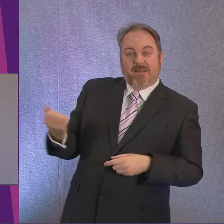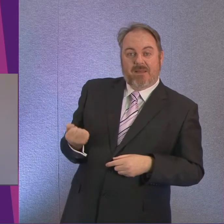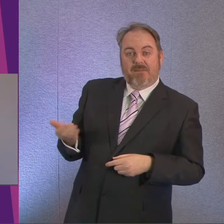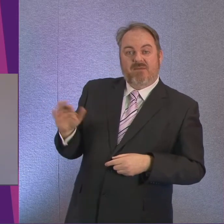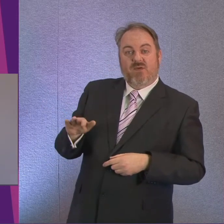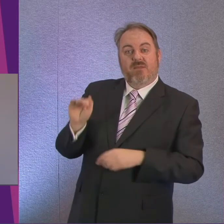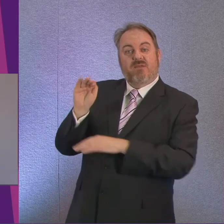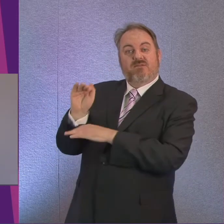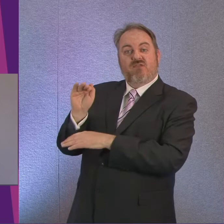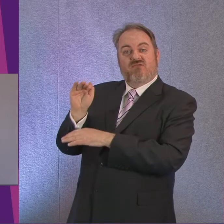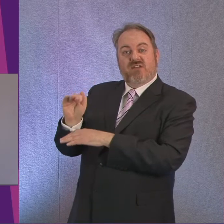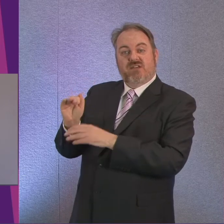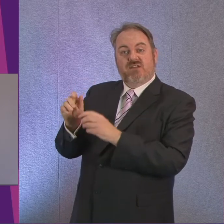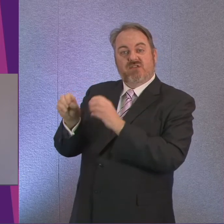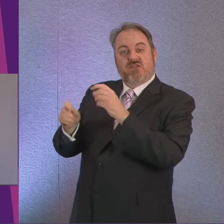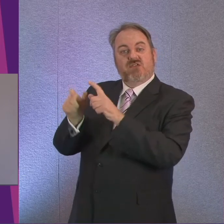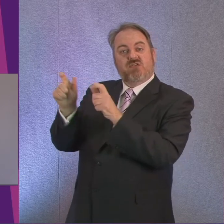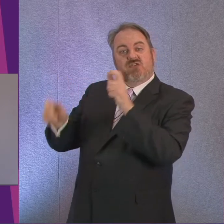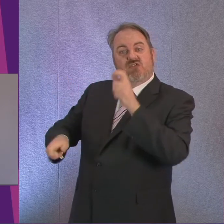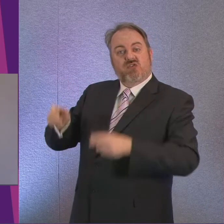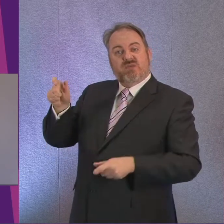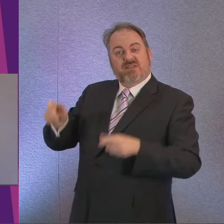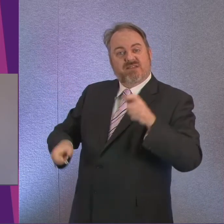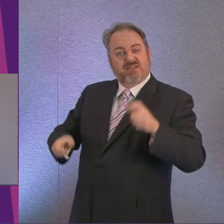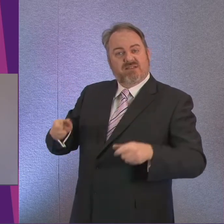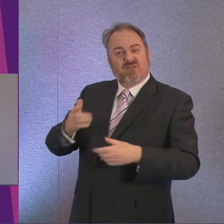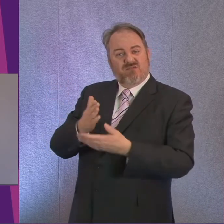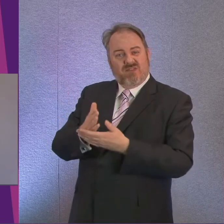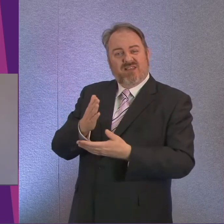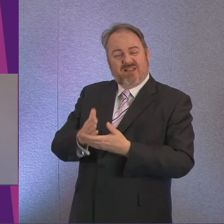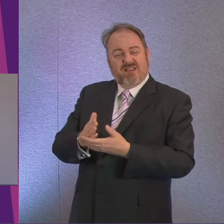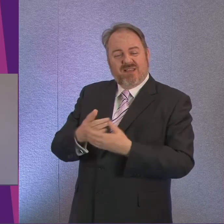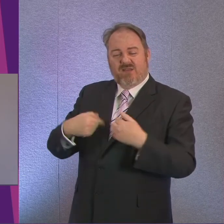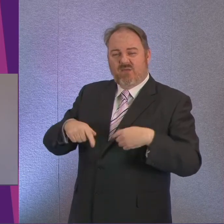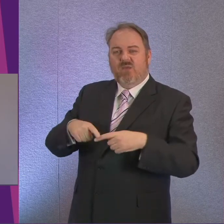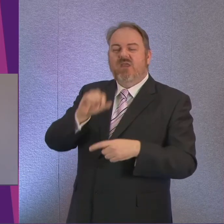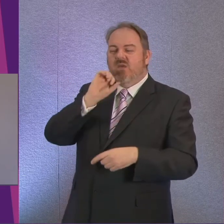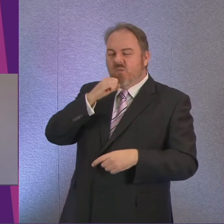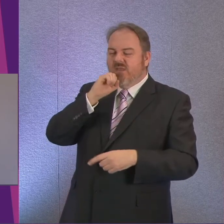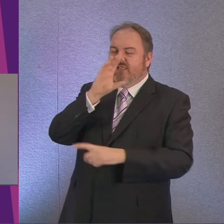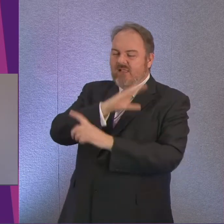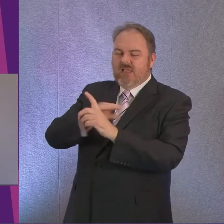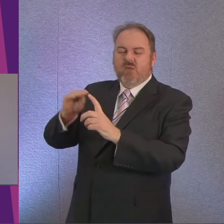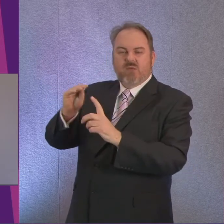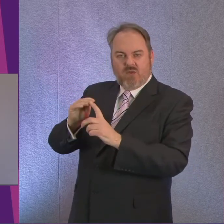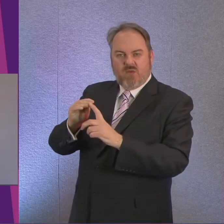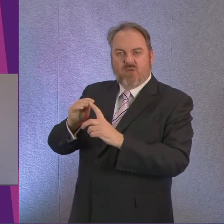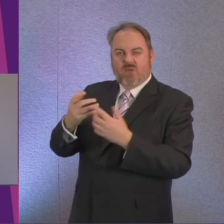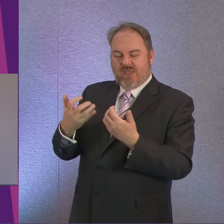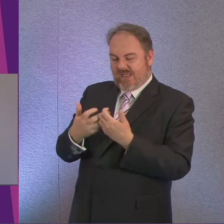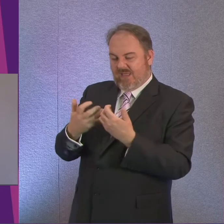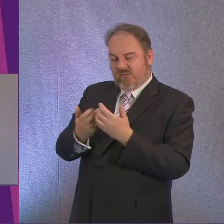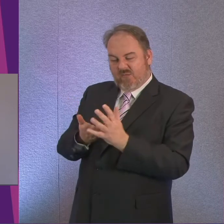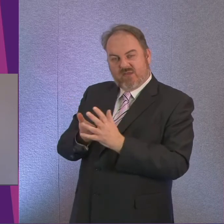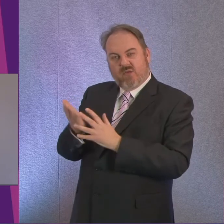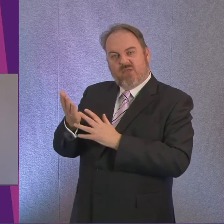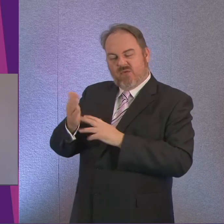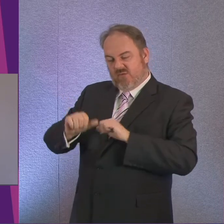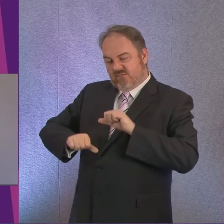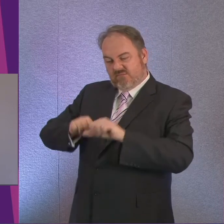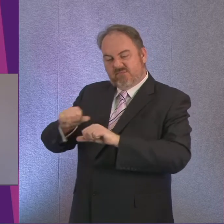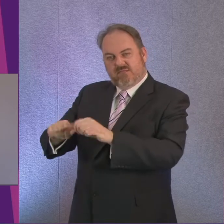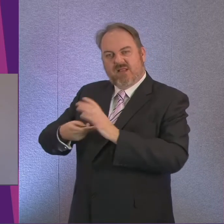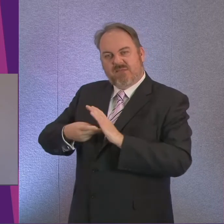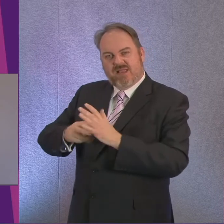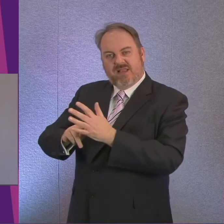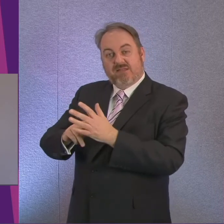Scotland's universities and indeed further in higher education. And we'll continue to keep members updated as to how that progresses and what steps